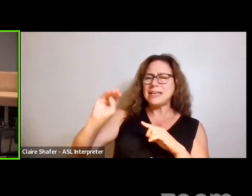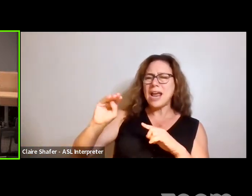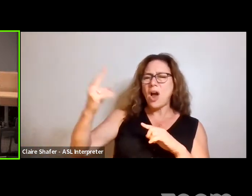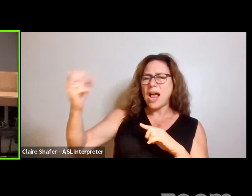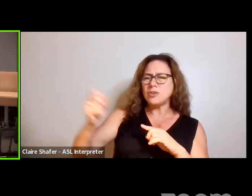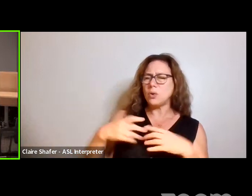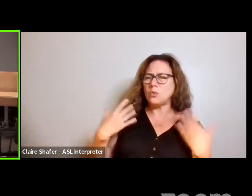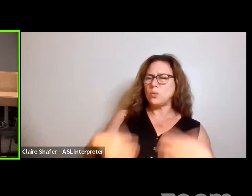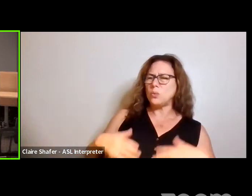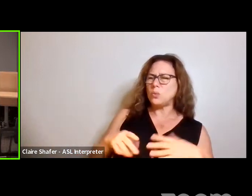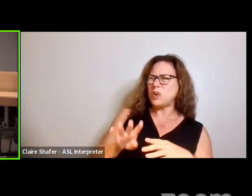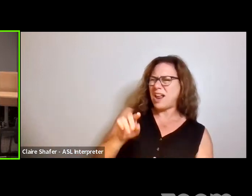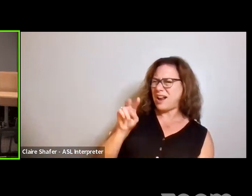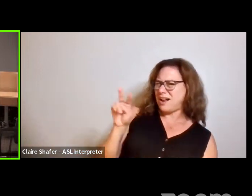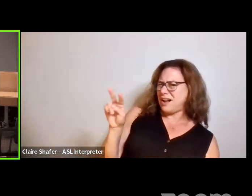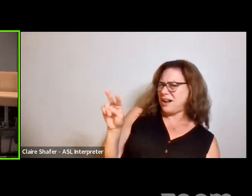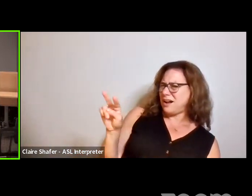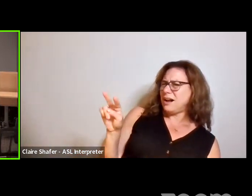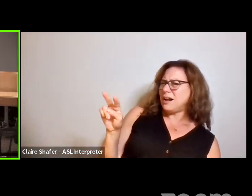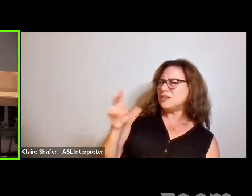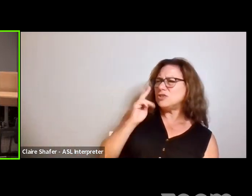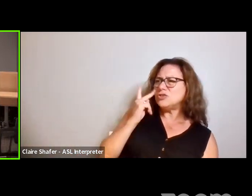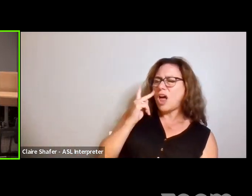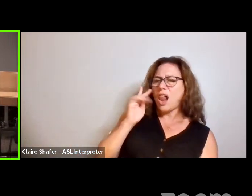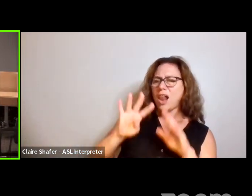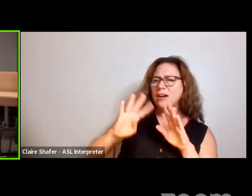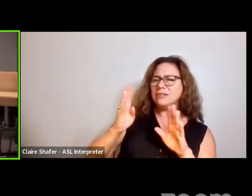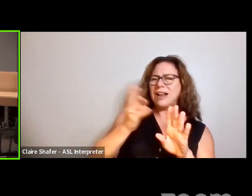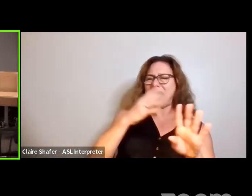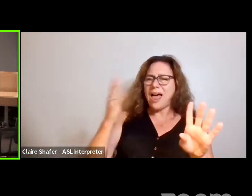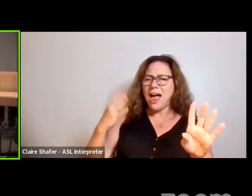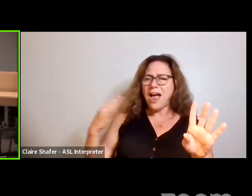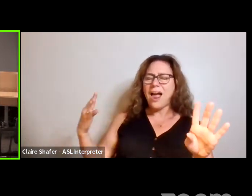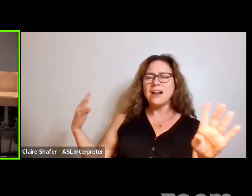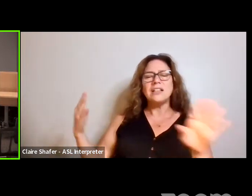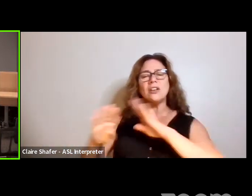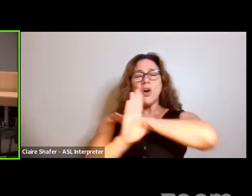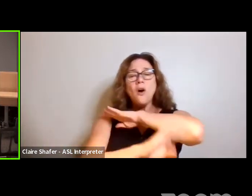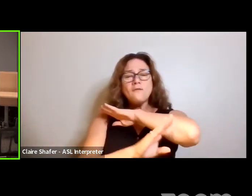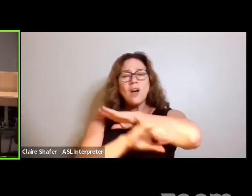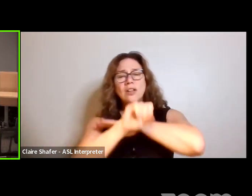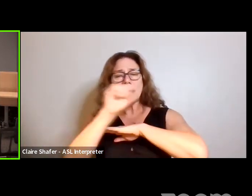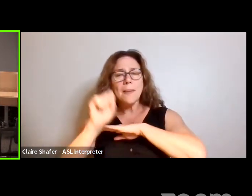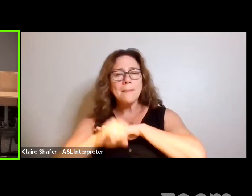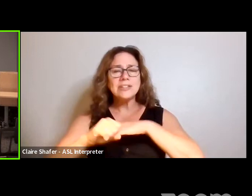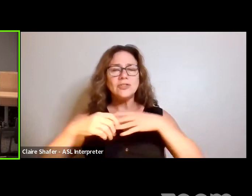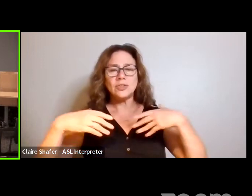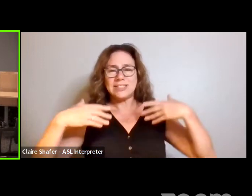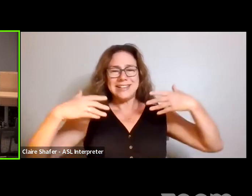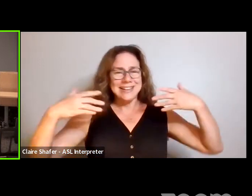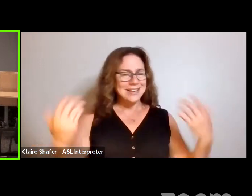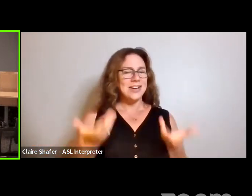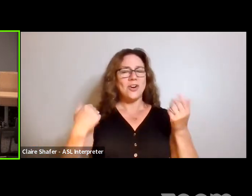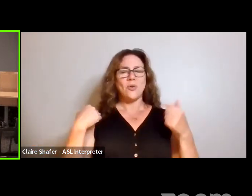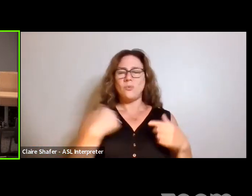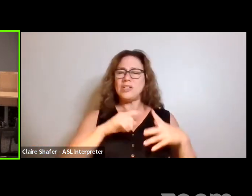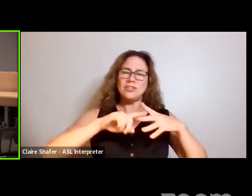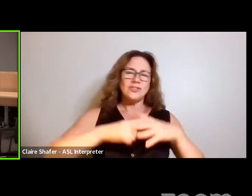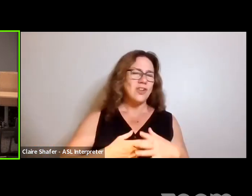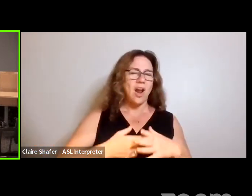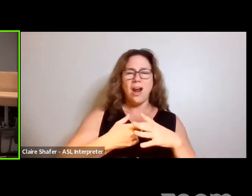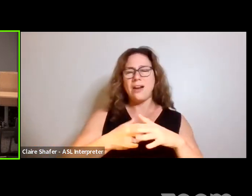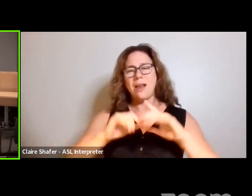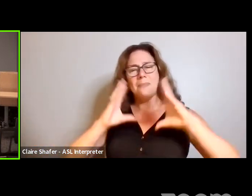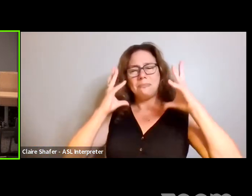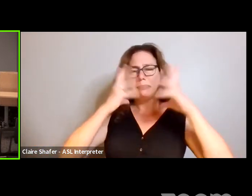to see. Our fall semester is here, and we started with a bang. I am so excited to announce we are hosting, as